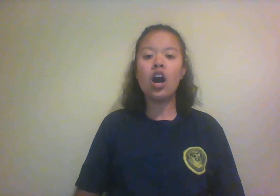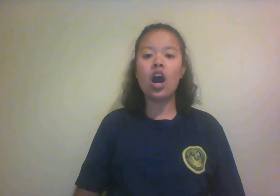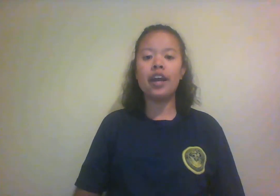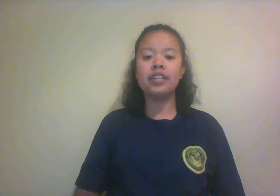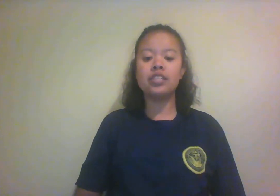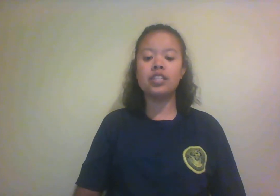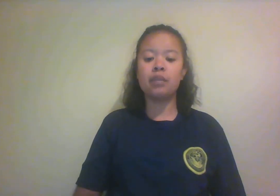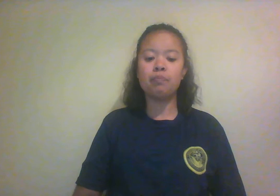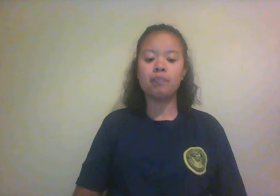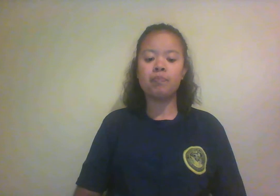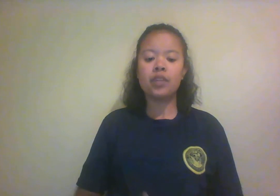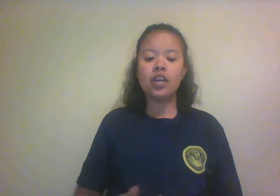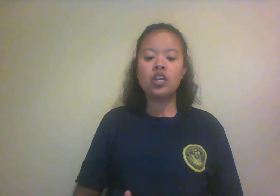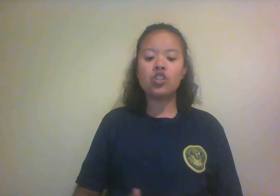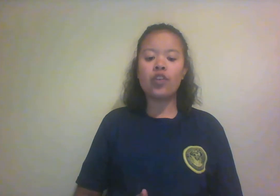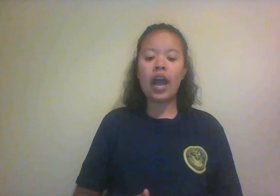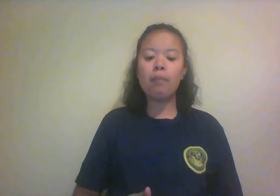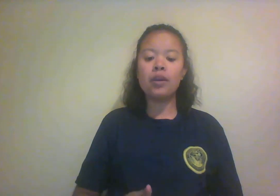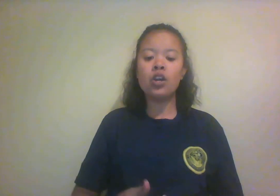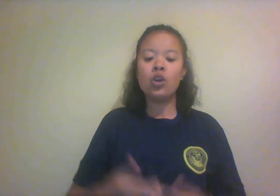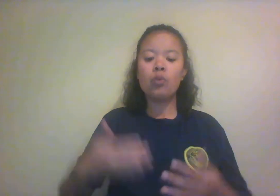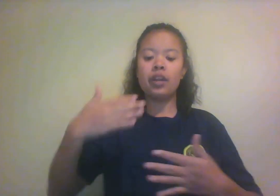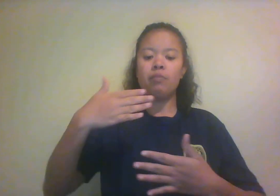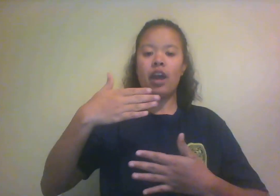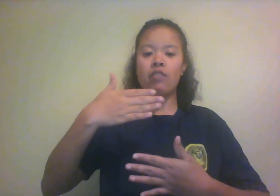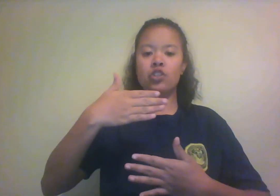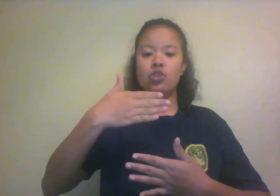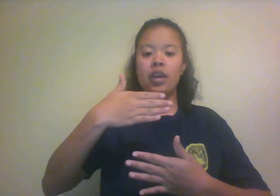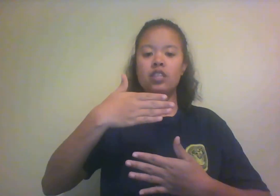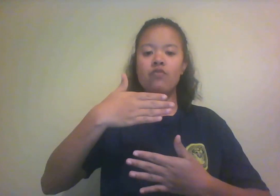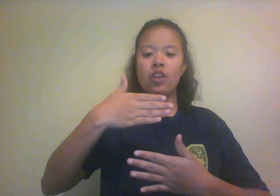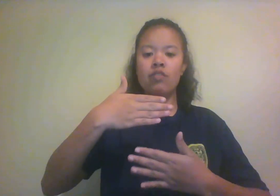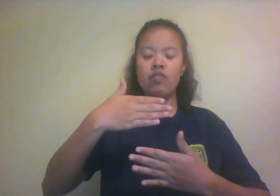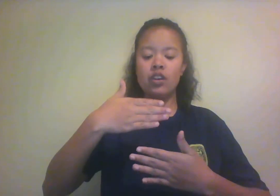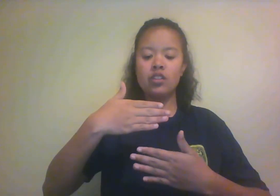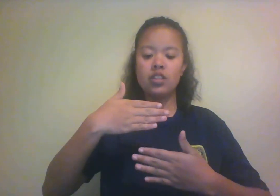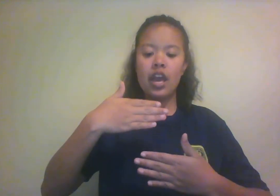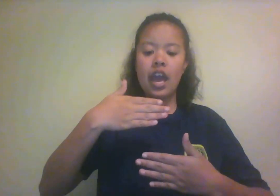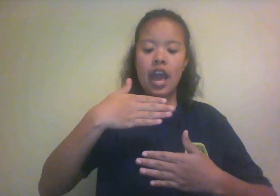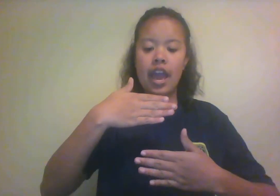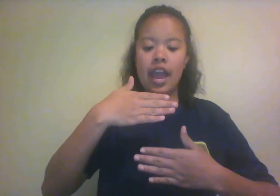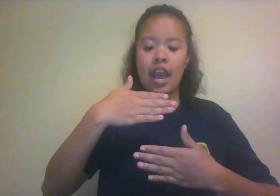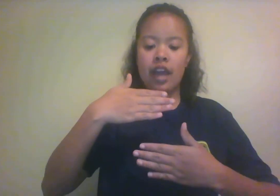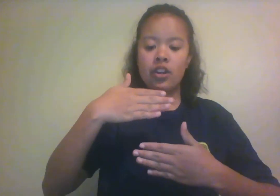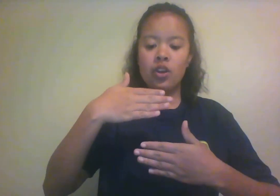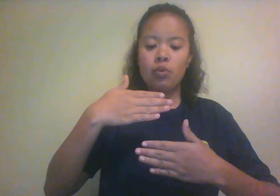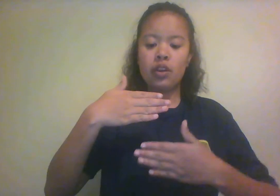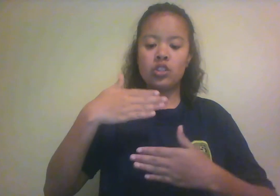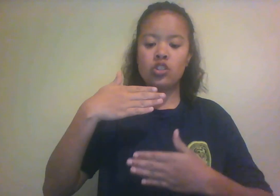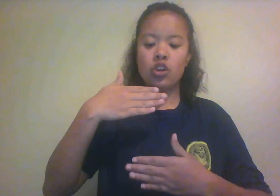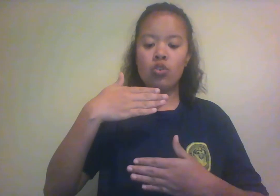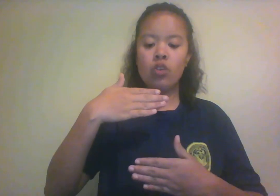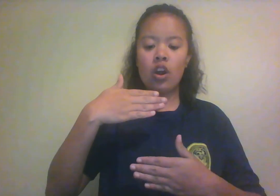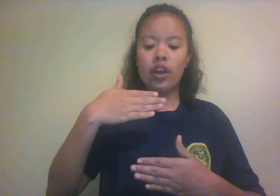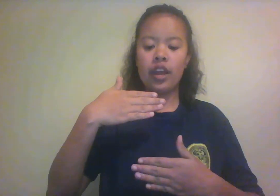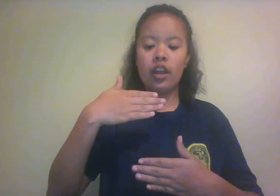hot, and sleep. So for happy, we're going to have our two hands in front of us, and we're going to circle our hand